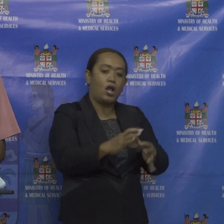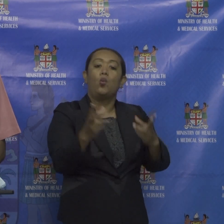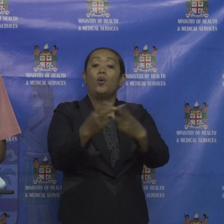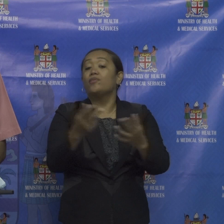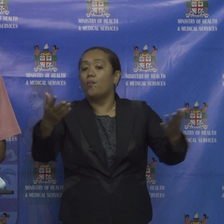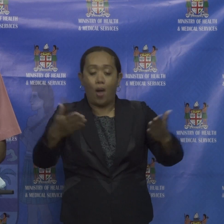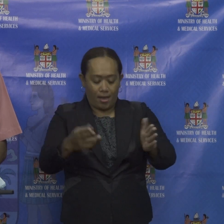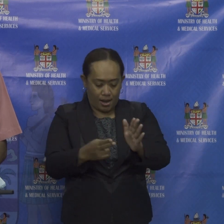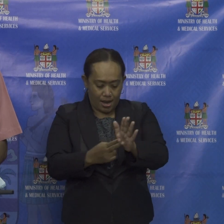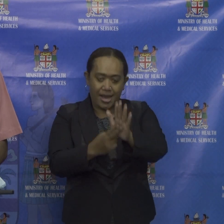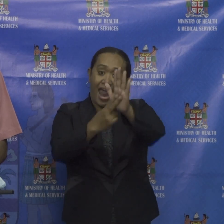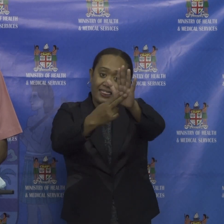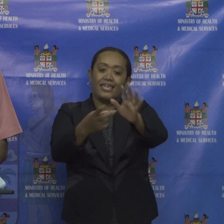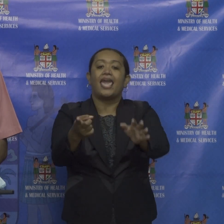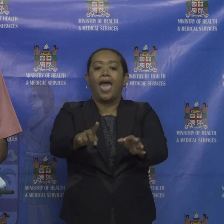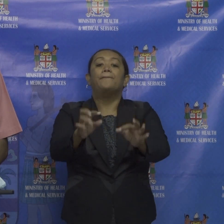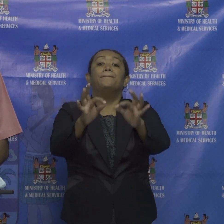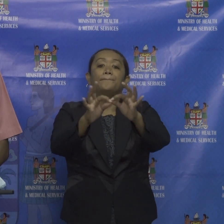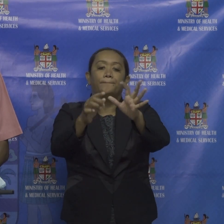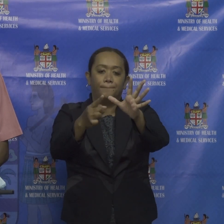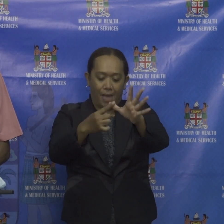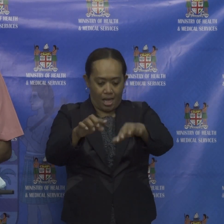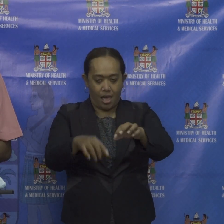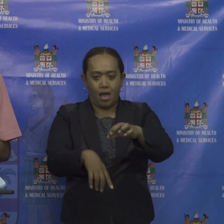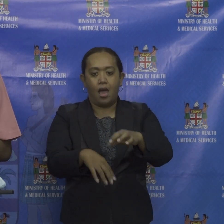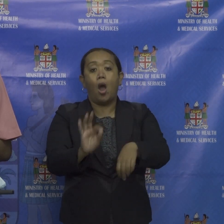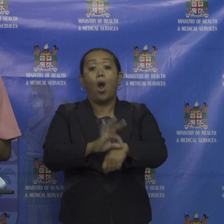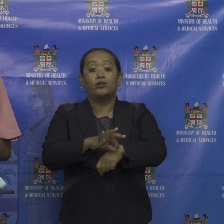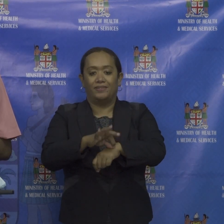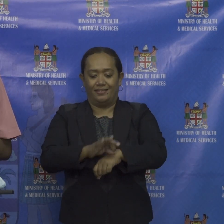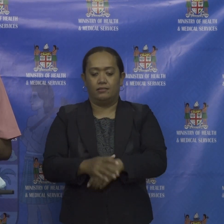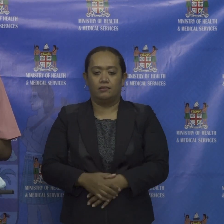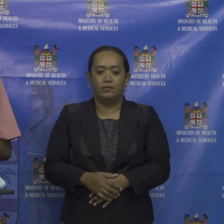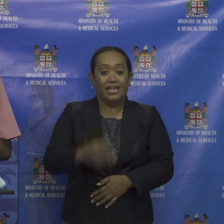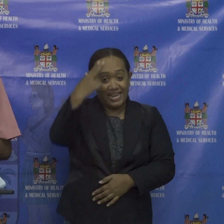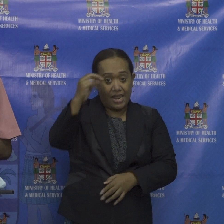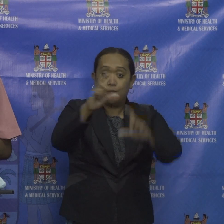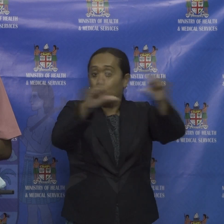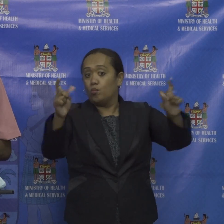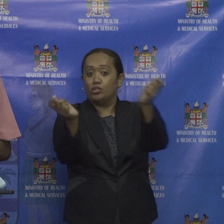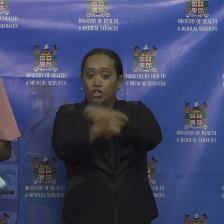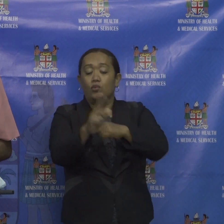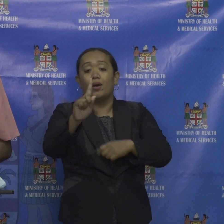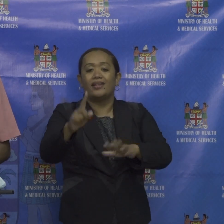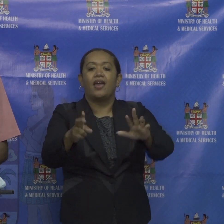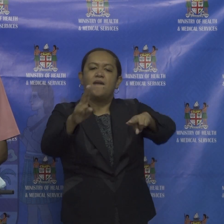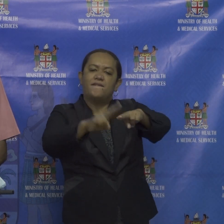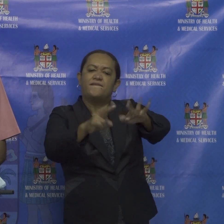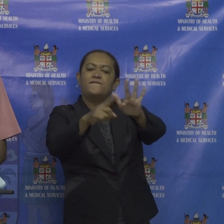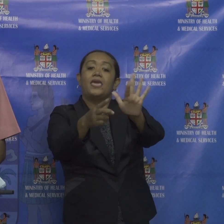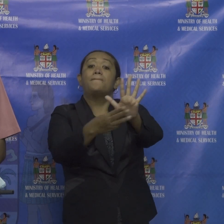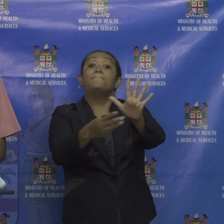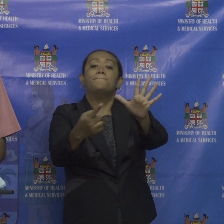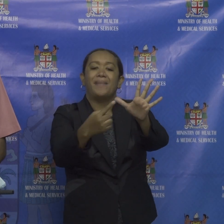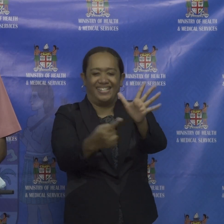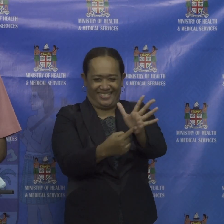and the Mbaha hospitals. The FIMET also has units that currently operate in the Western